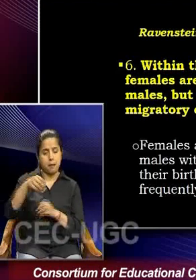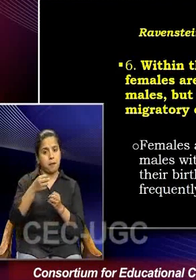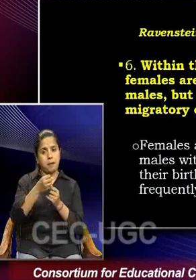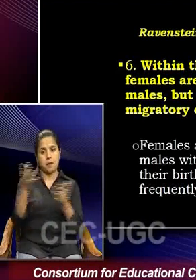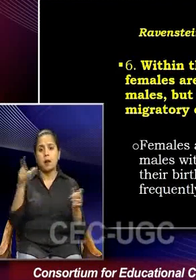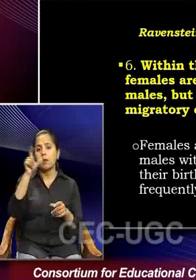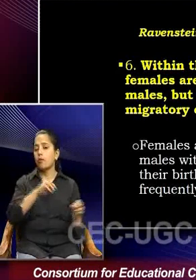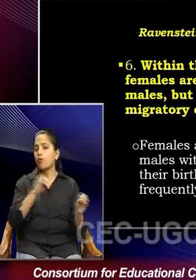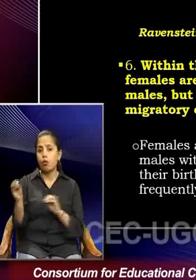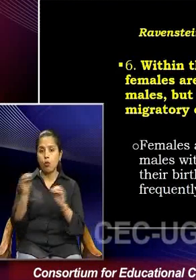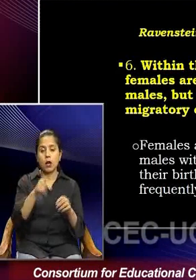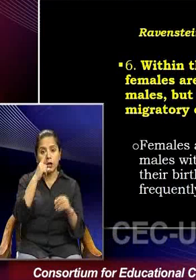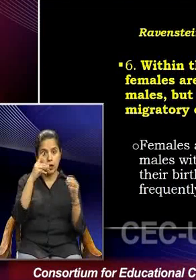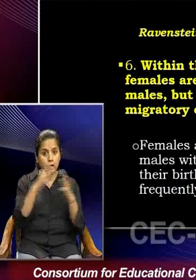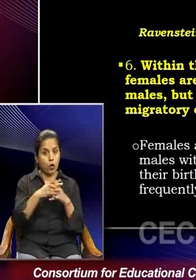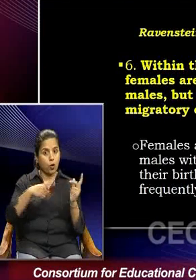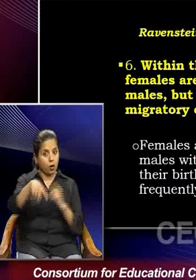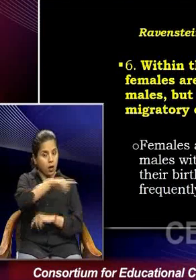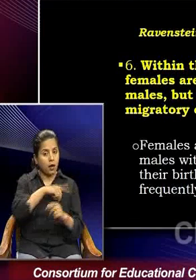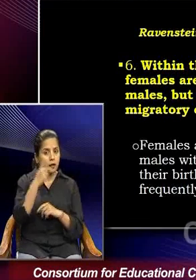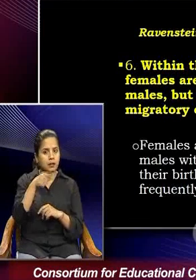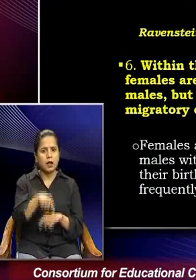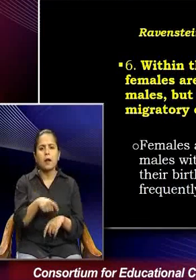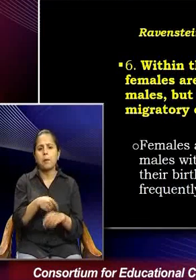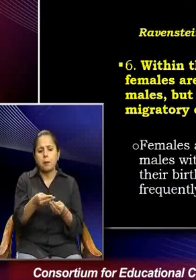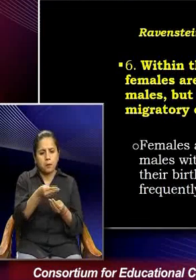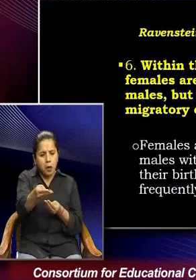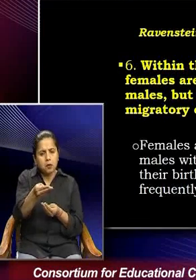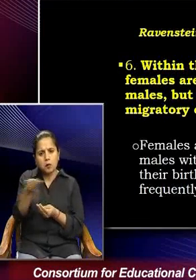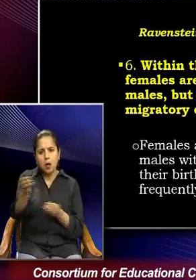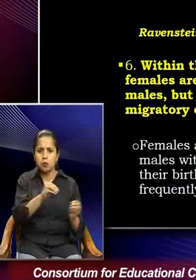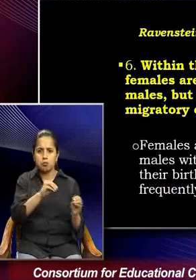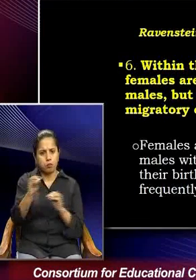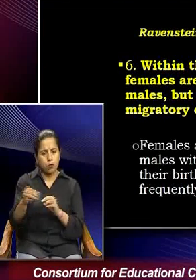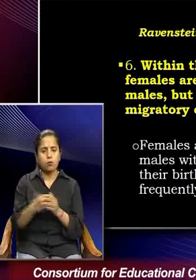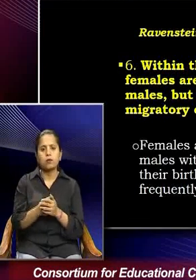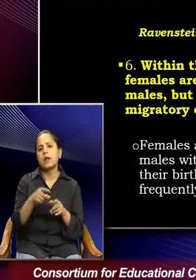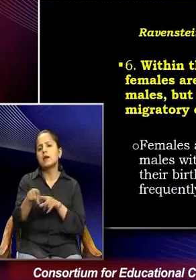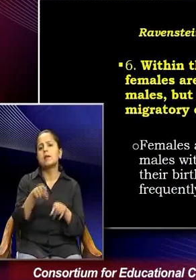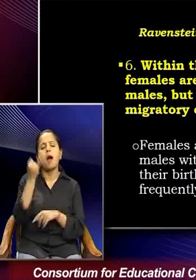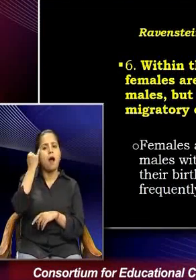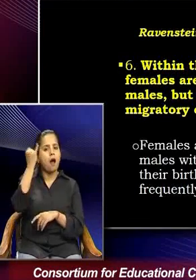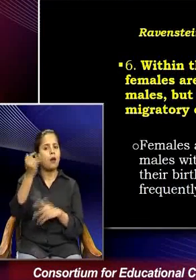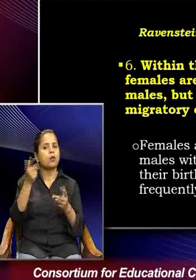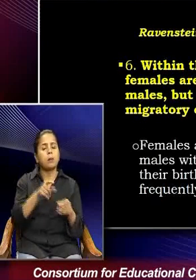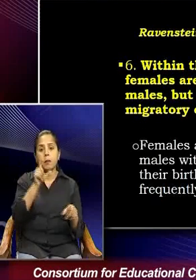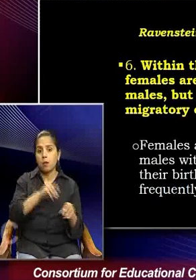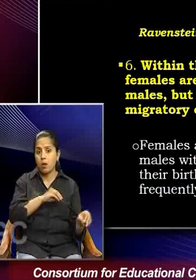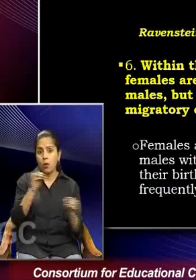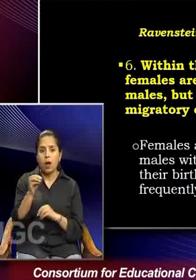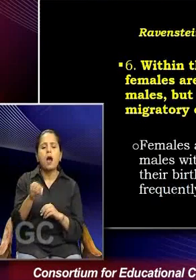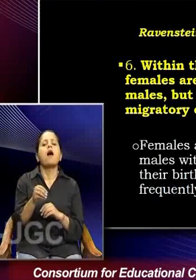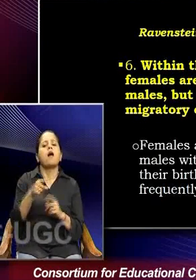the migration among females happens to be short distance migration. So basically the idea is that migration is very